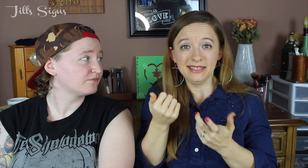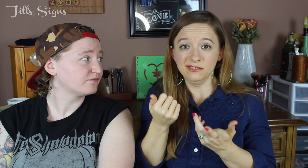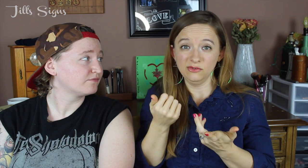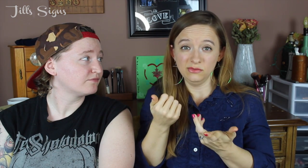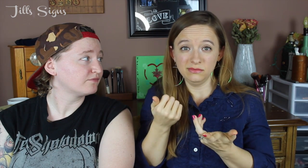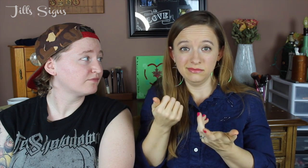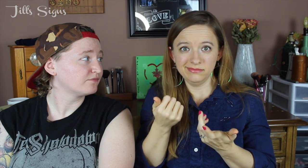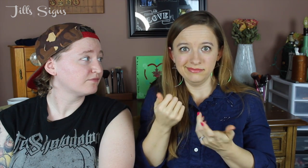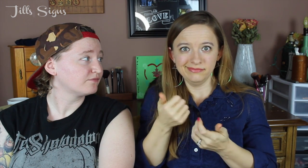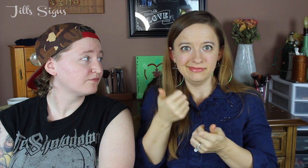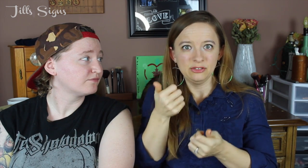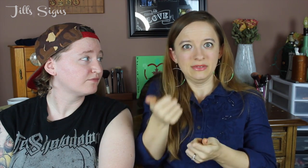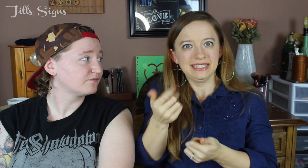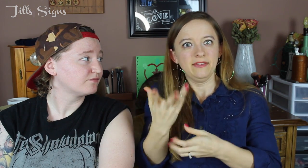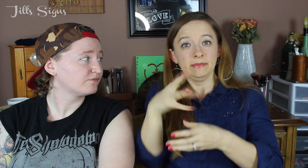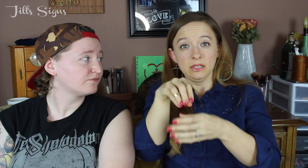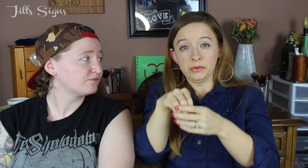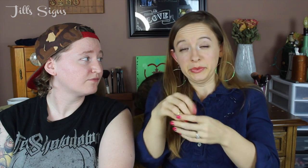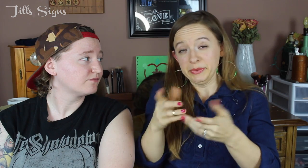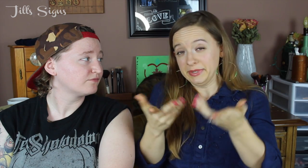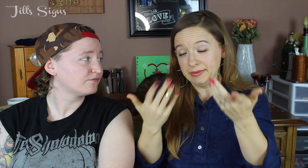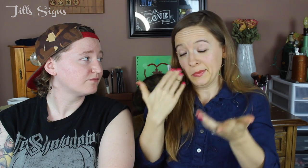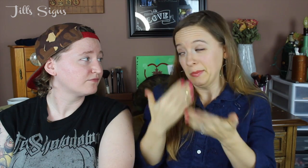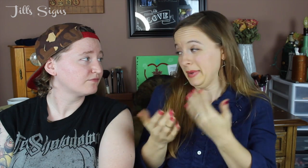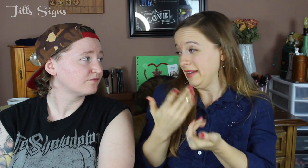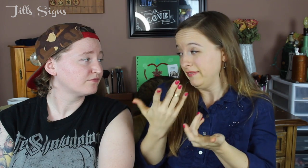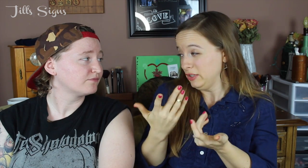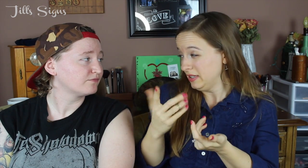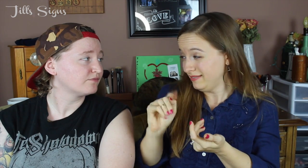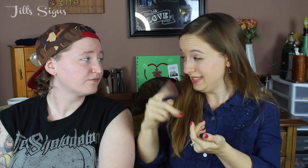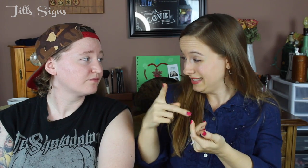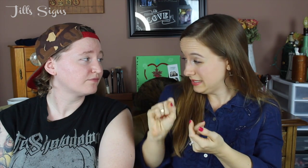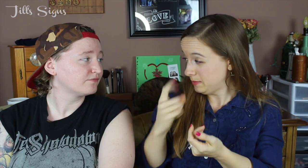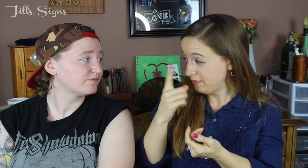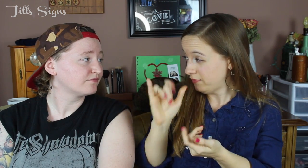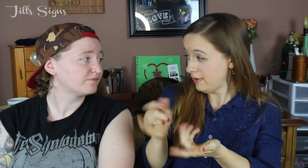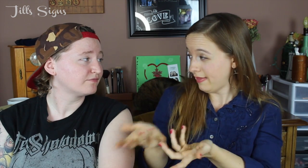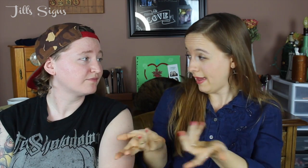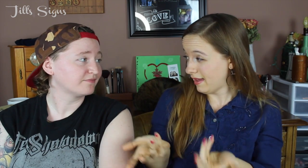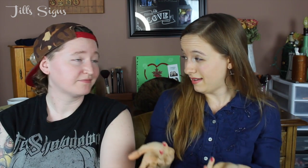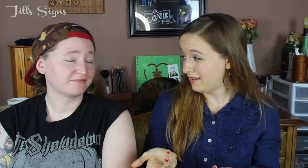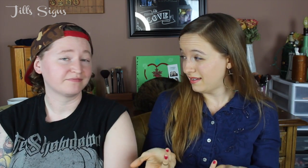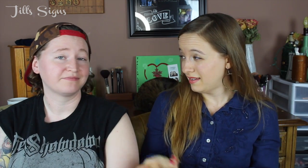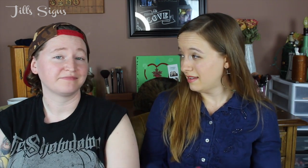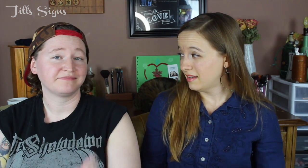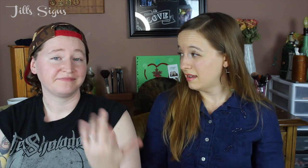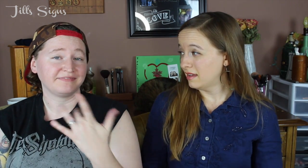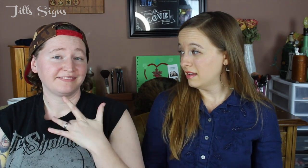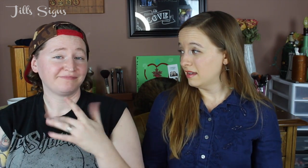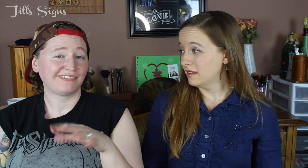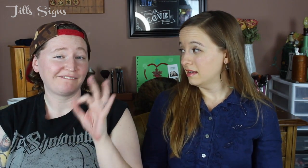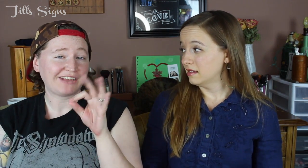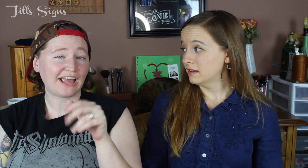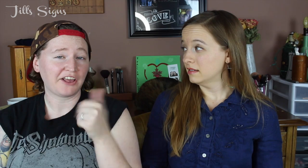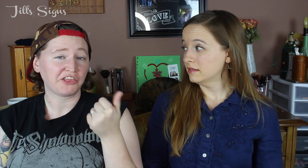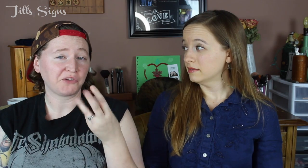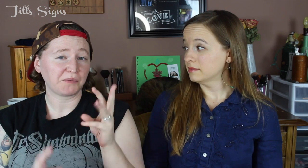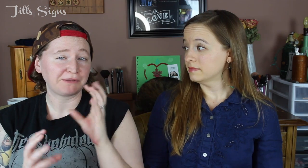try your best to, get yourself involved. I don't know if you have any maybe tips for that. Just